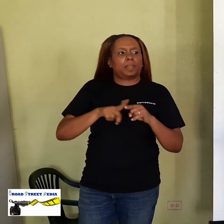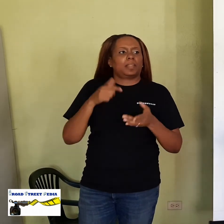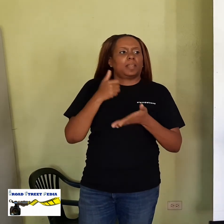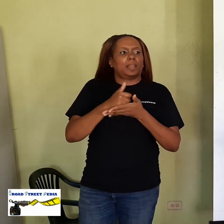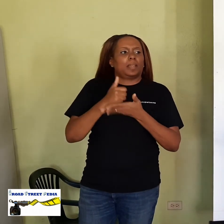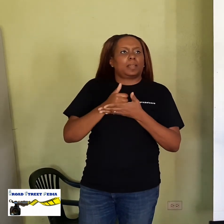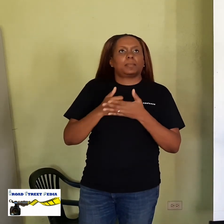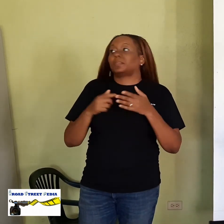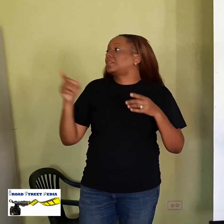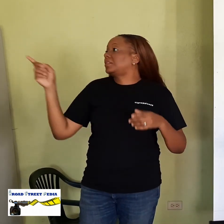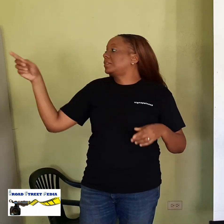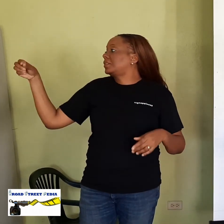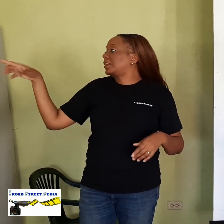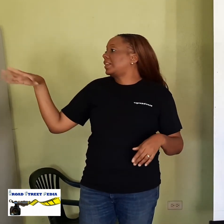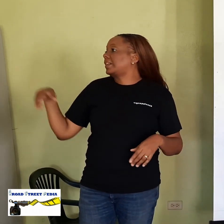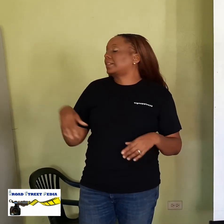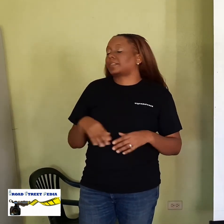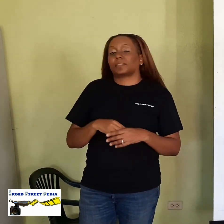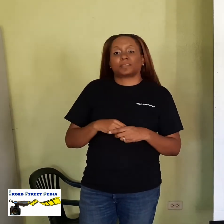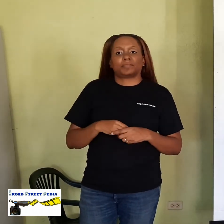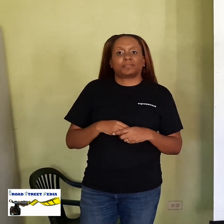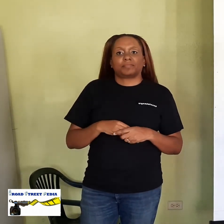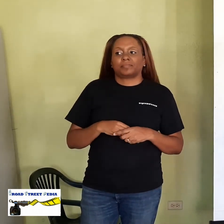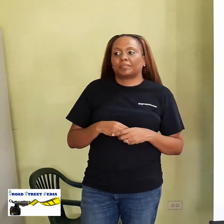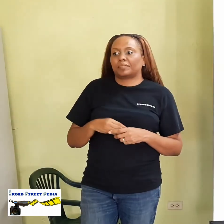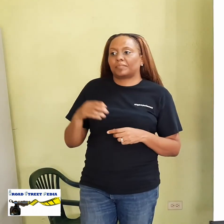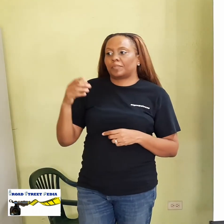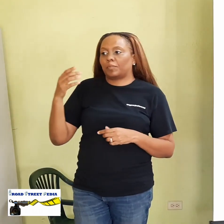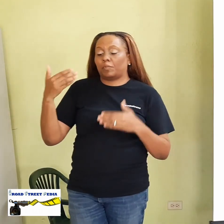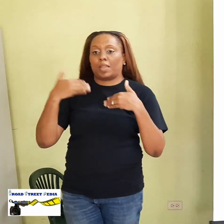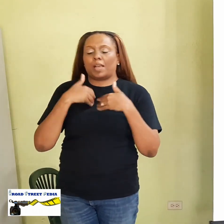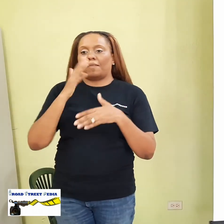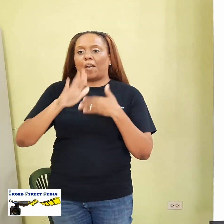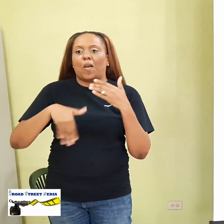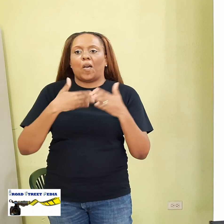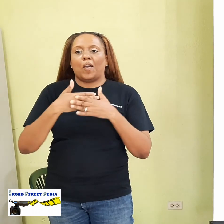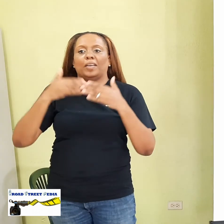it. They gave us all the knowledge that we needed.